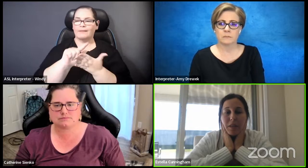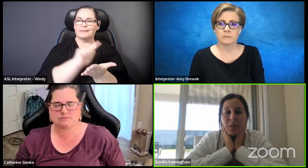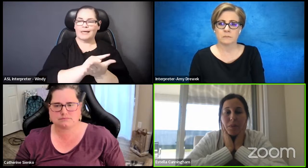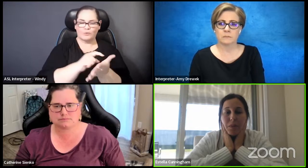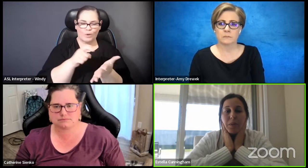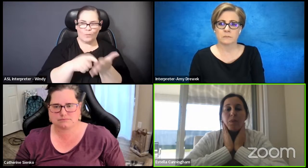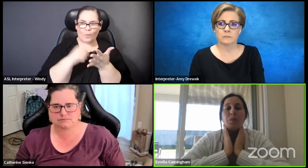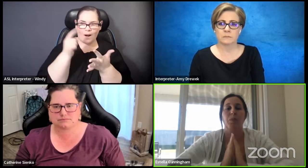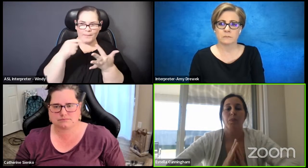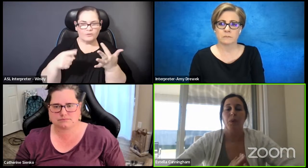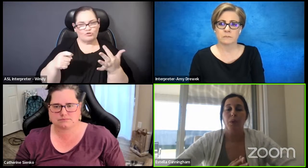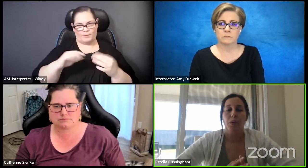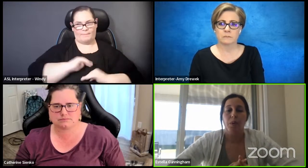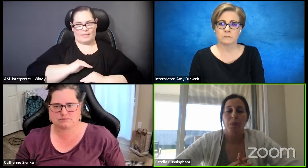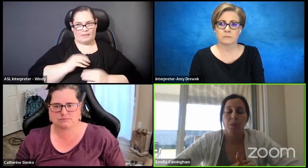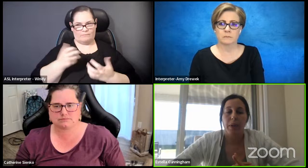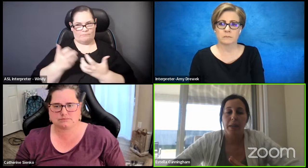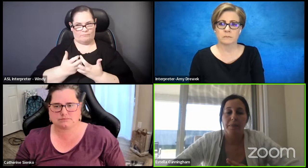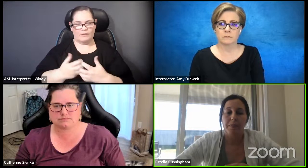And so,